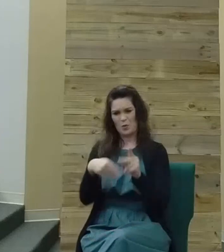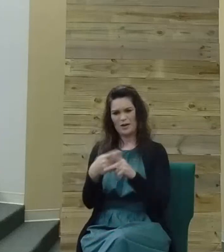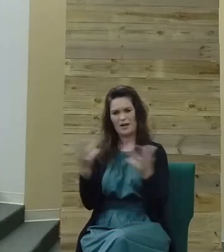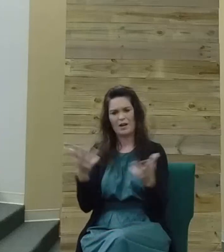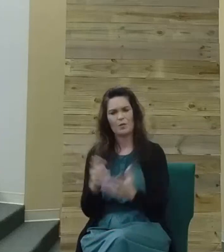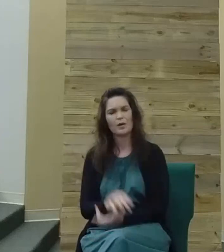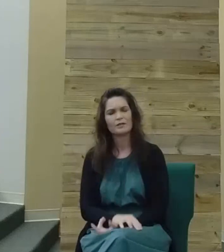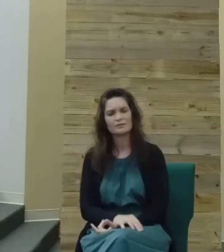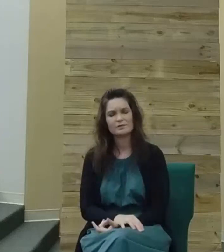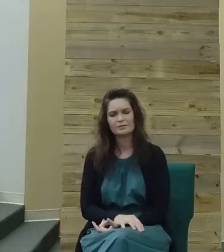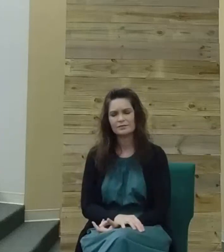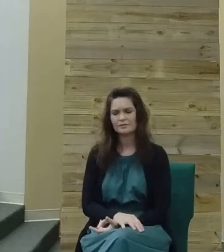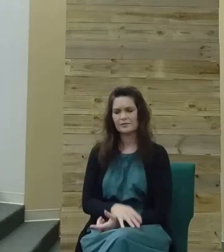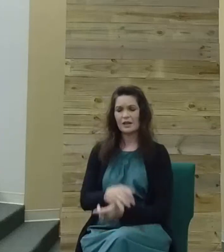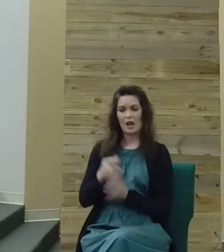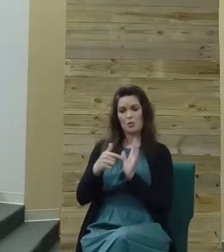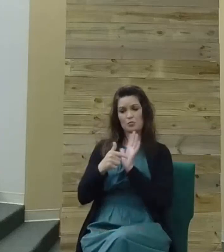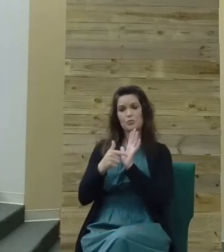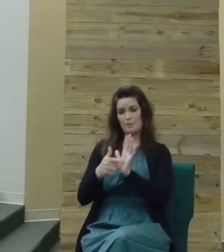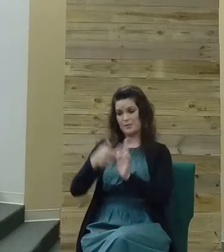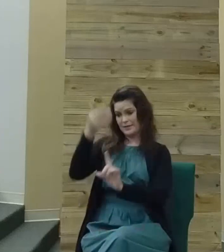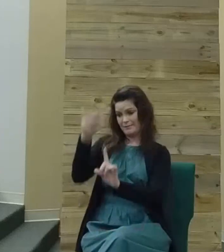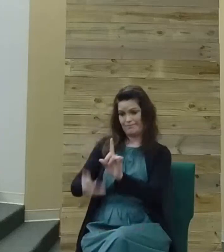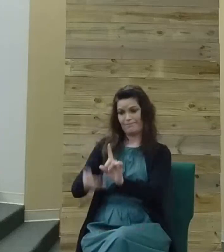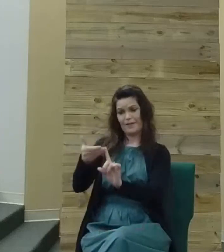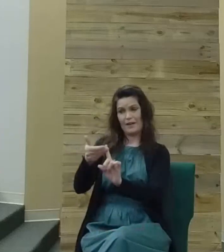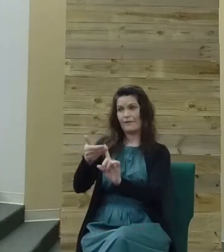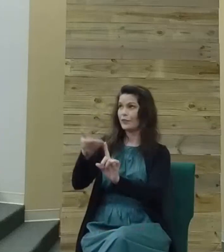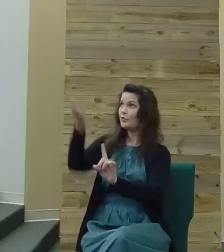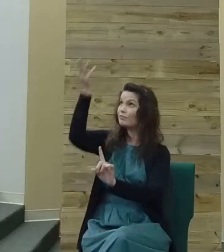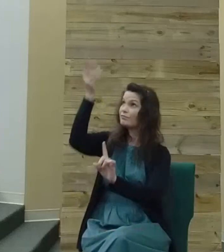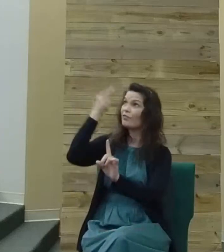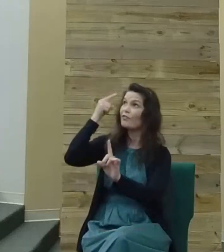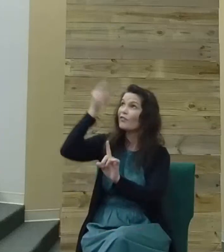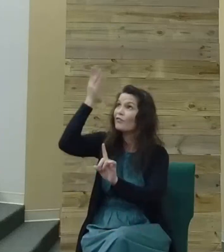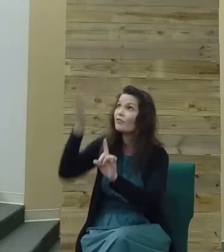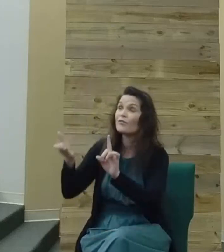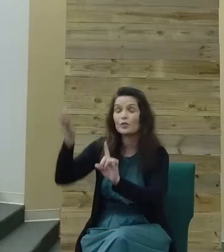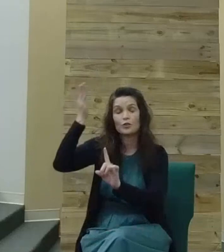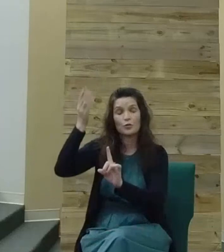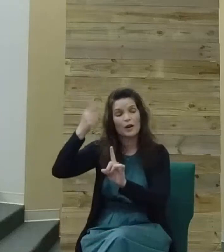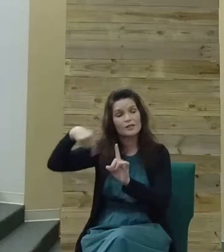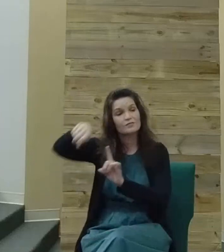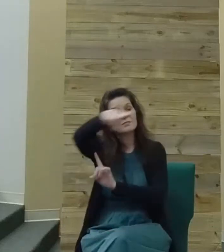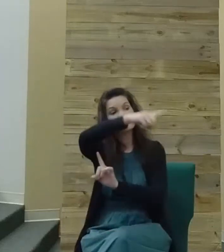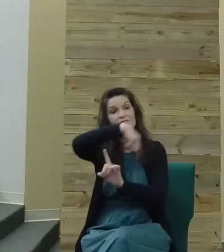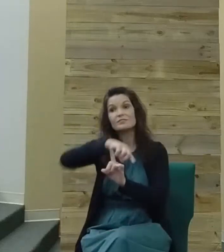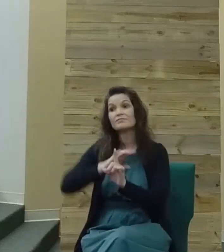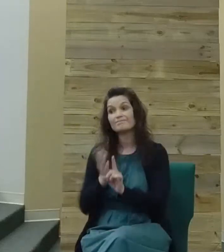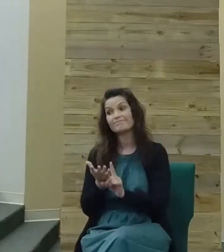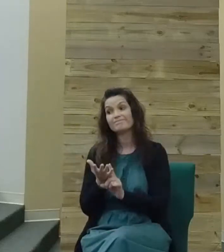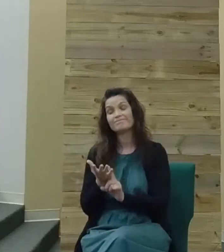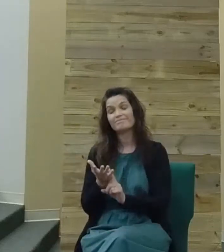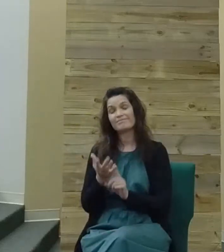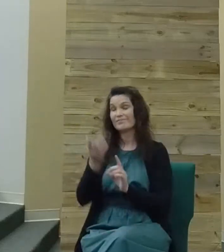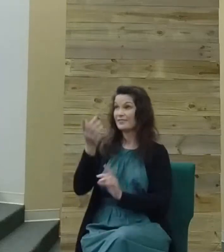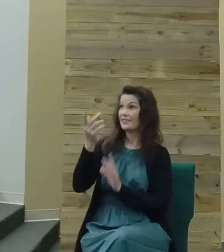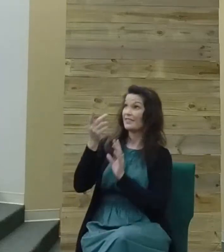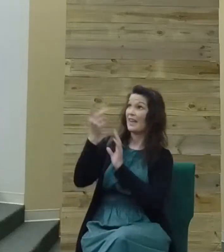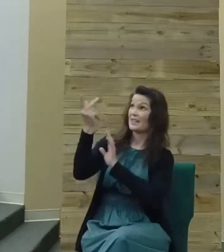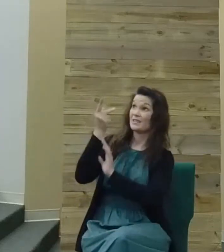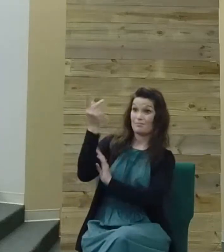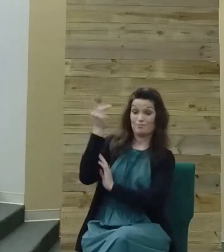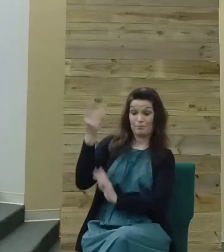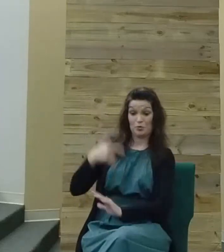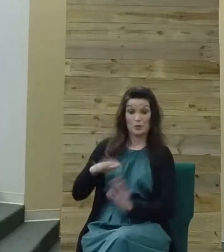are you? What kind of representation are you of Christ to the world? That's between you